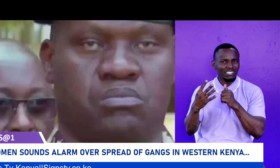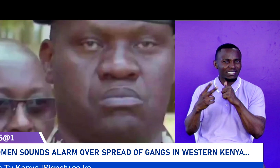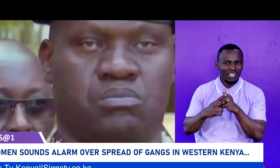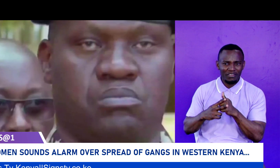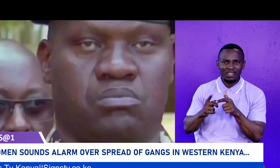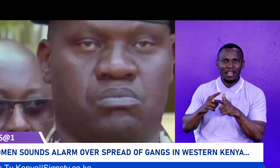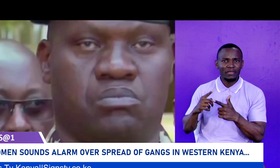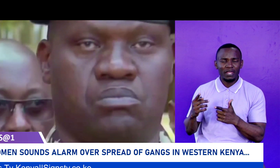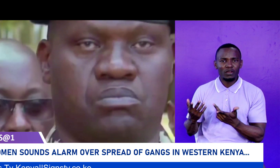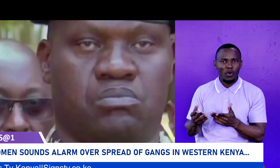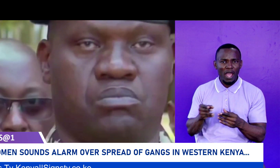is turning out to become